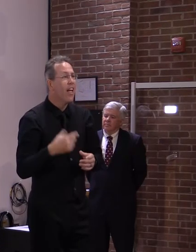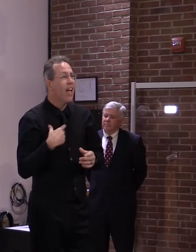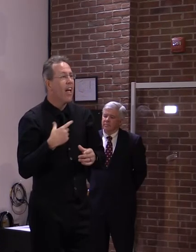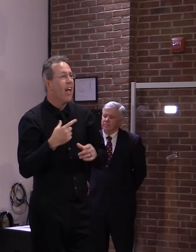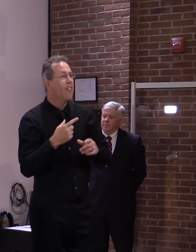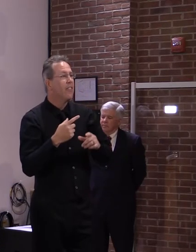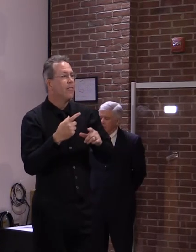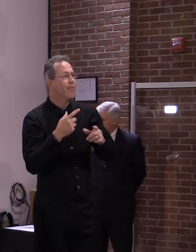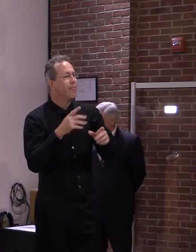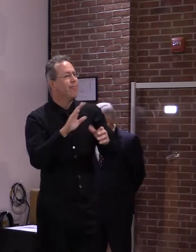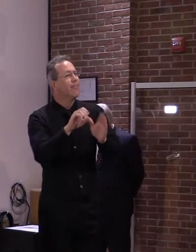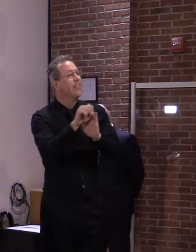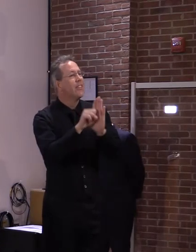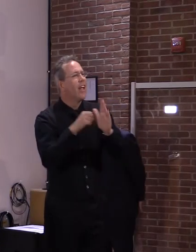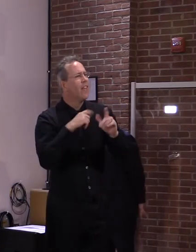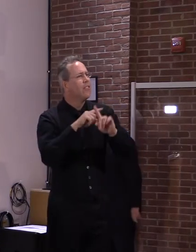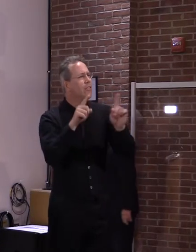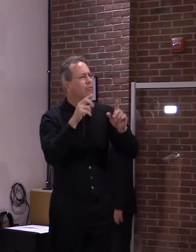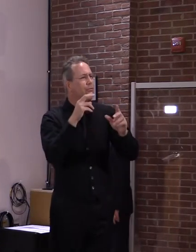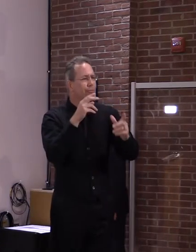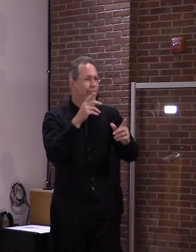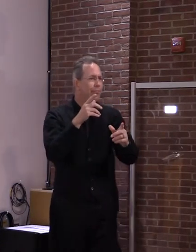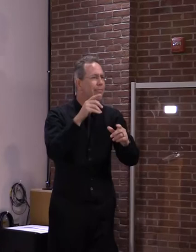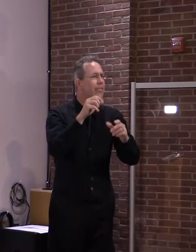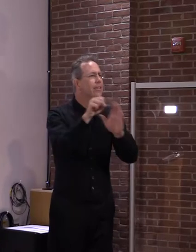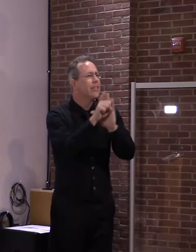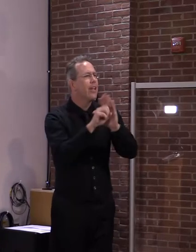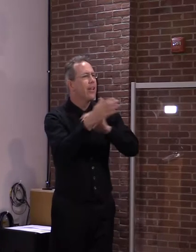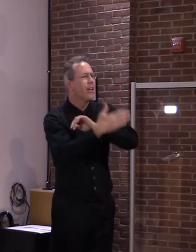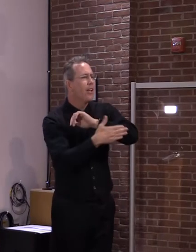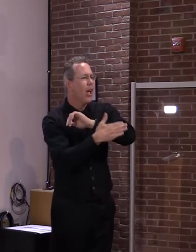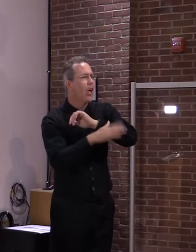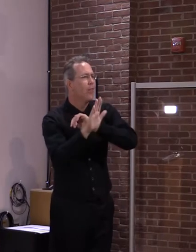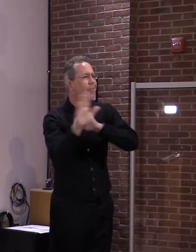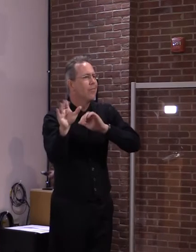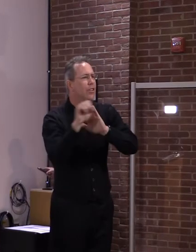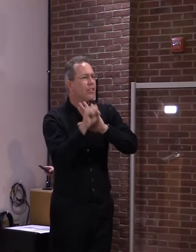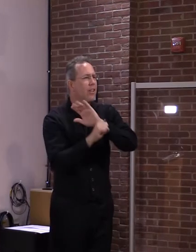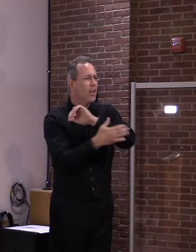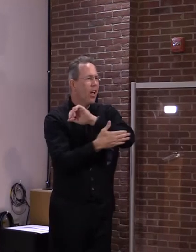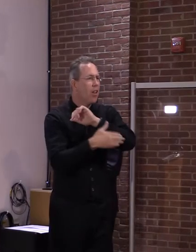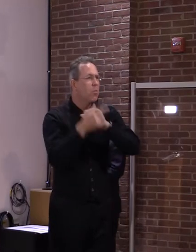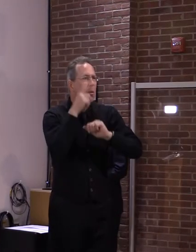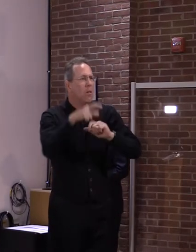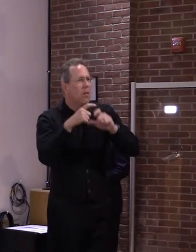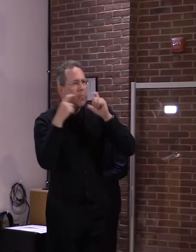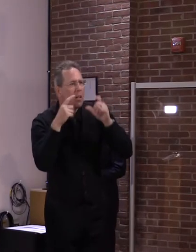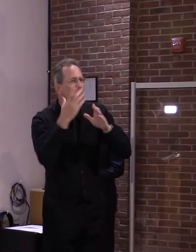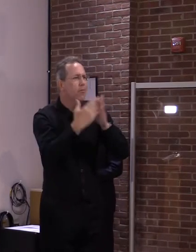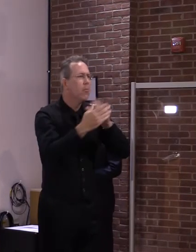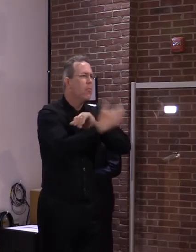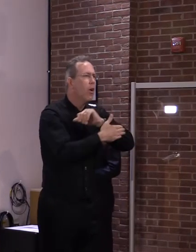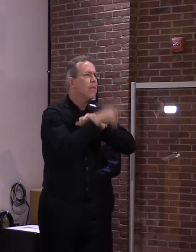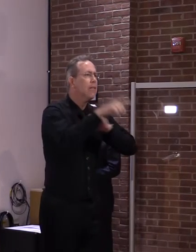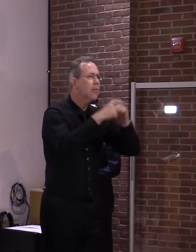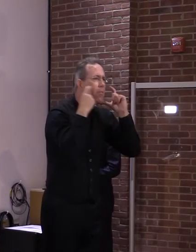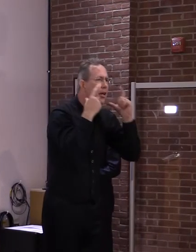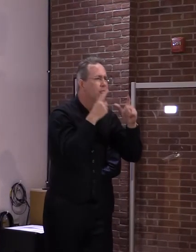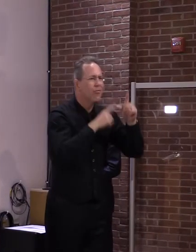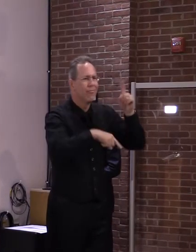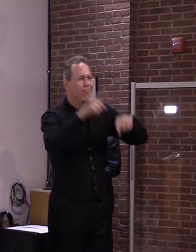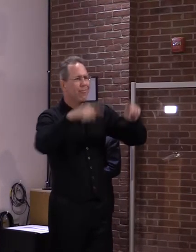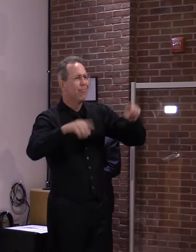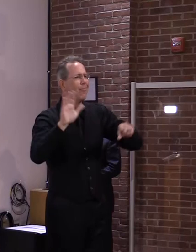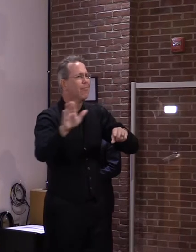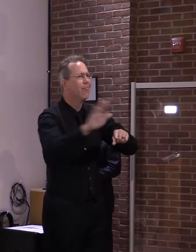different counties have mask mandates and different counties don't, that really have added to the volumes of data